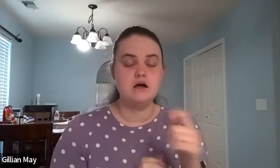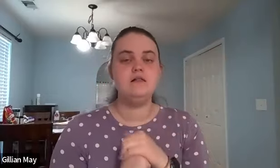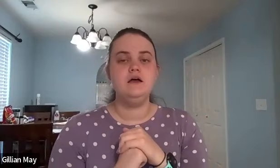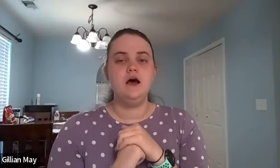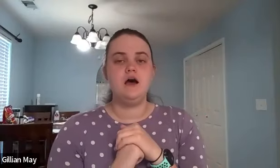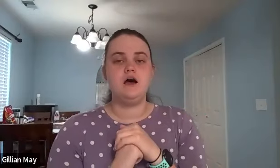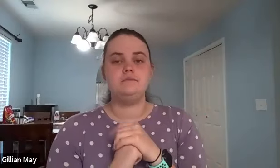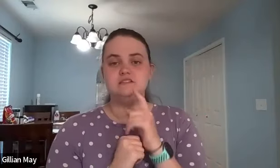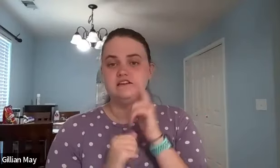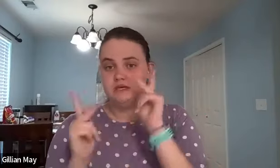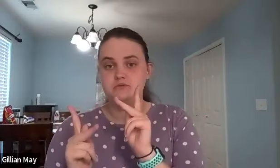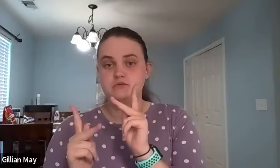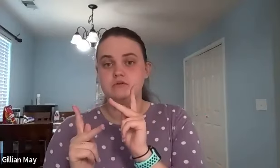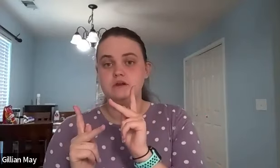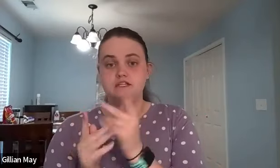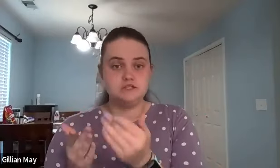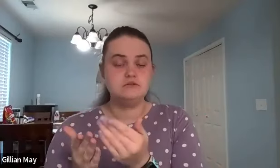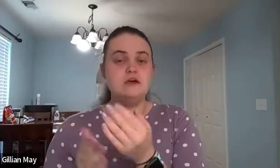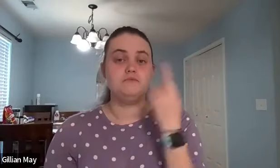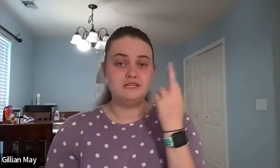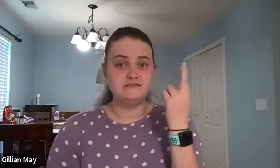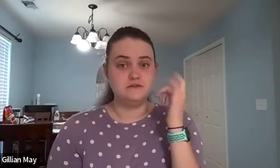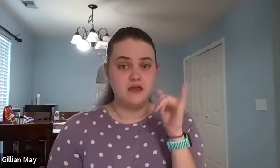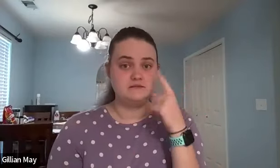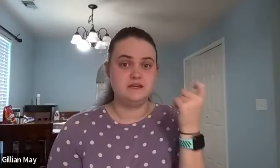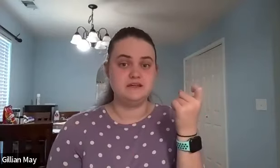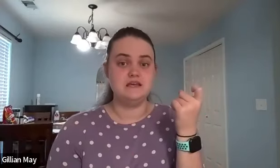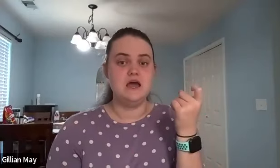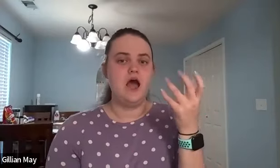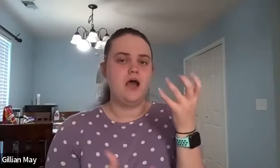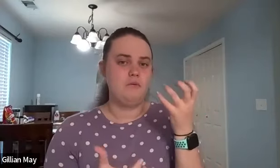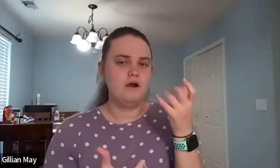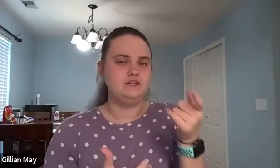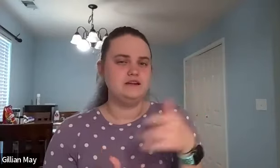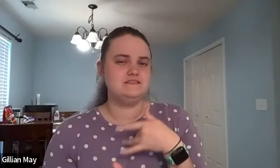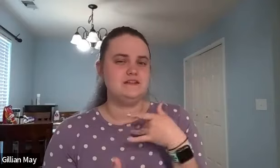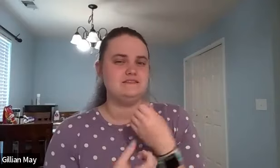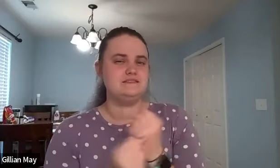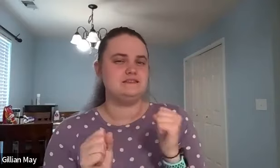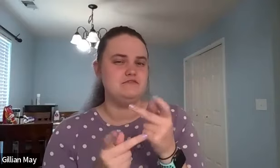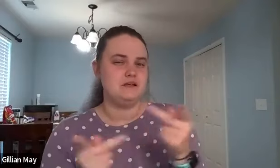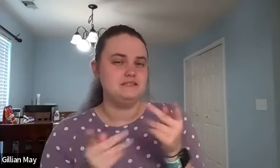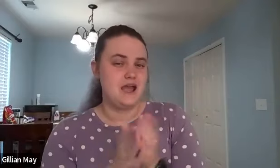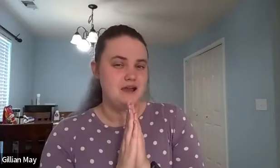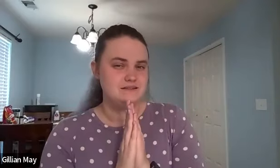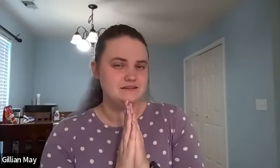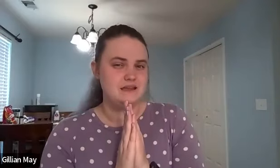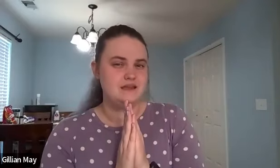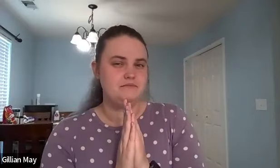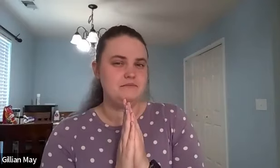ASL, deaf people in general. And the reason for that is because I want you guys to feel like this is a safe place to ask.